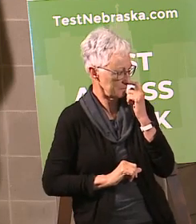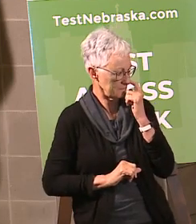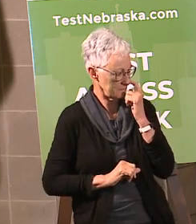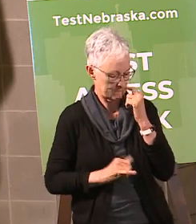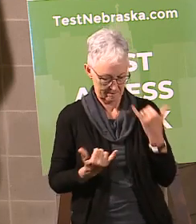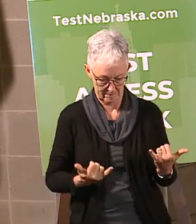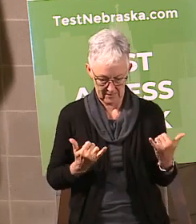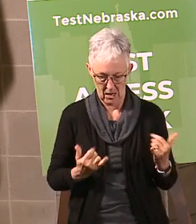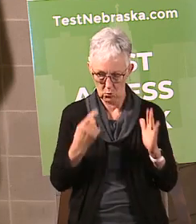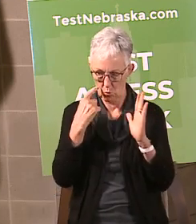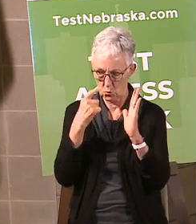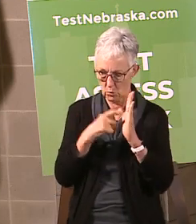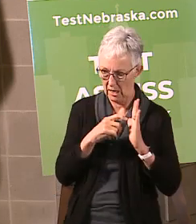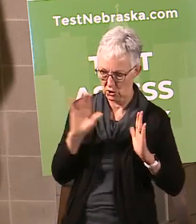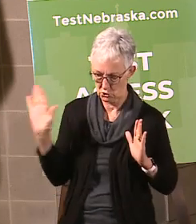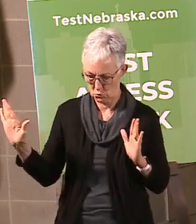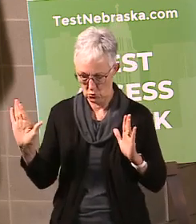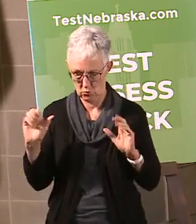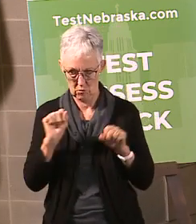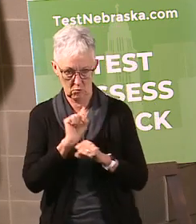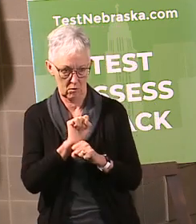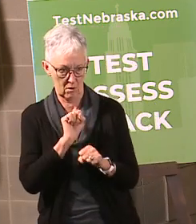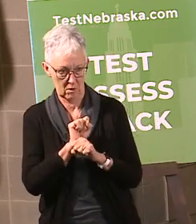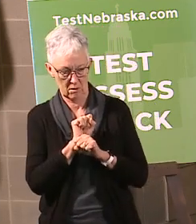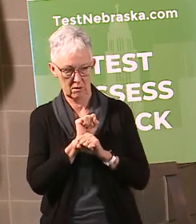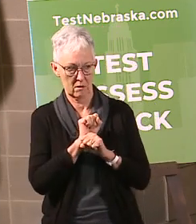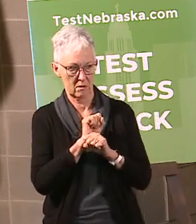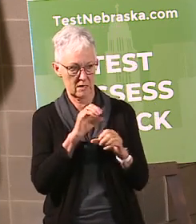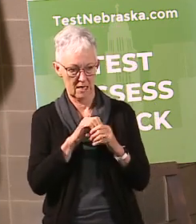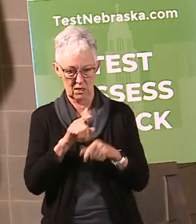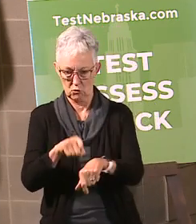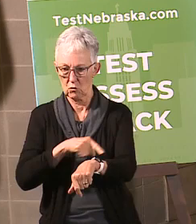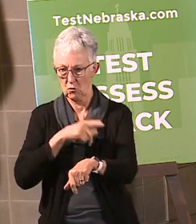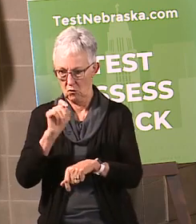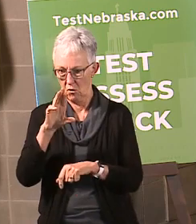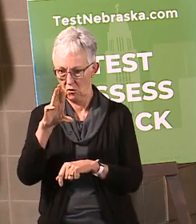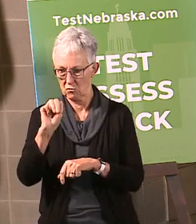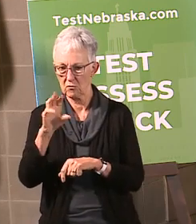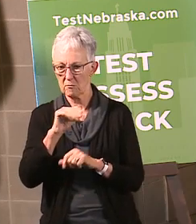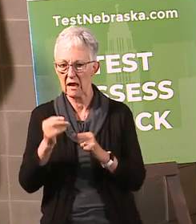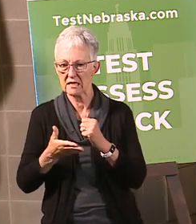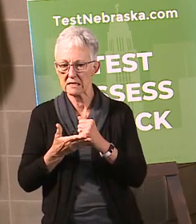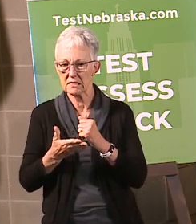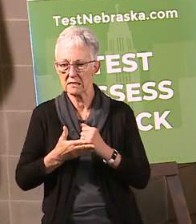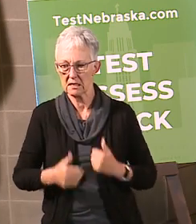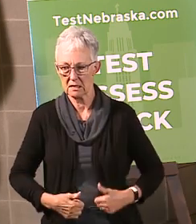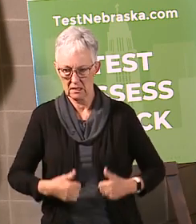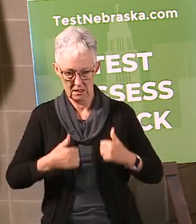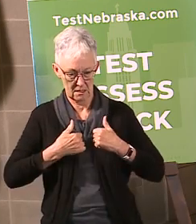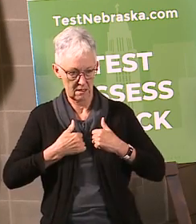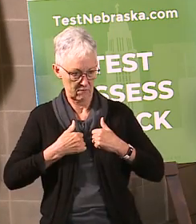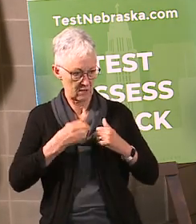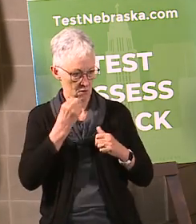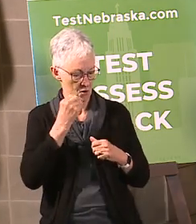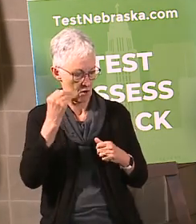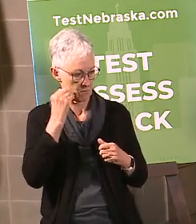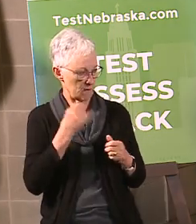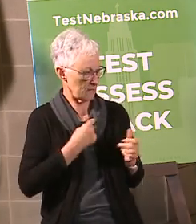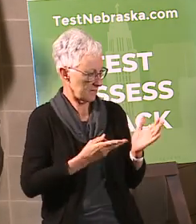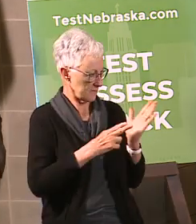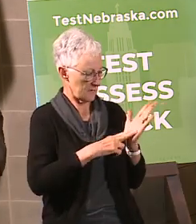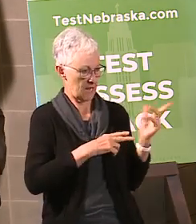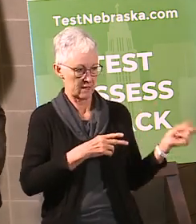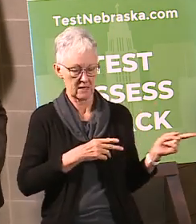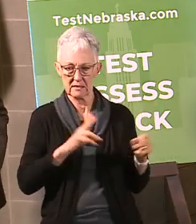in recognition of all the great work that is going on in our long-term care facilities, I want to sign this proclamation proclaiming it